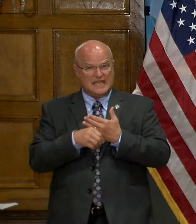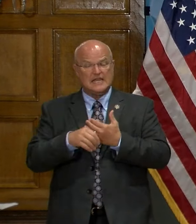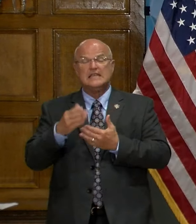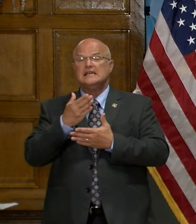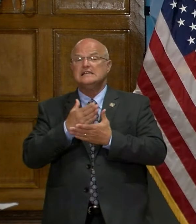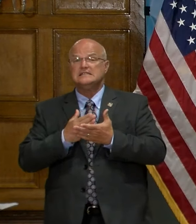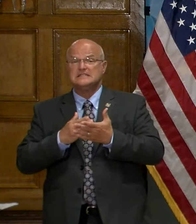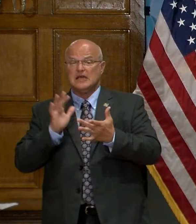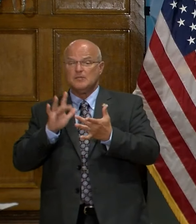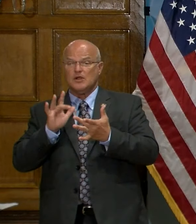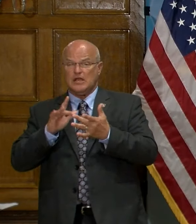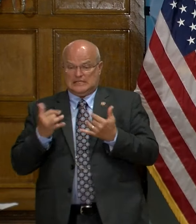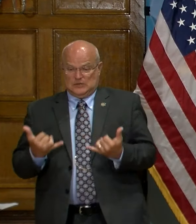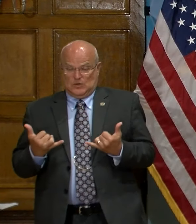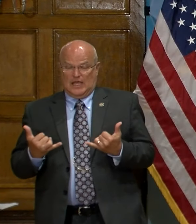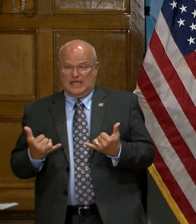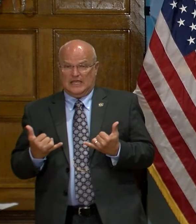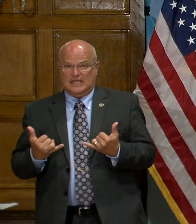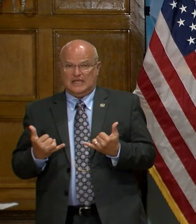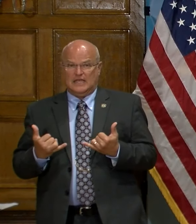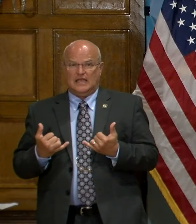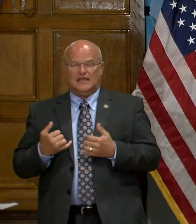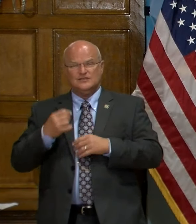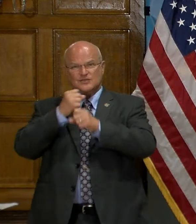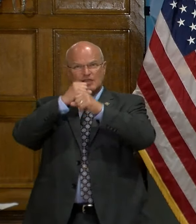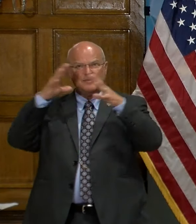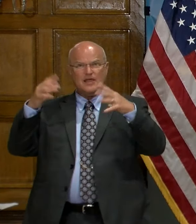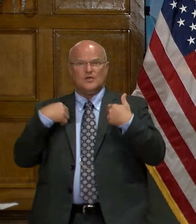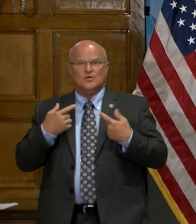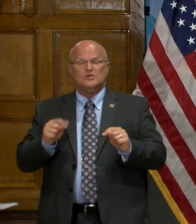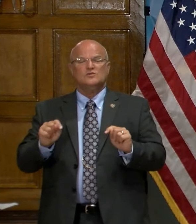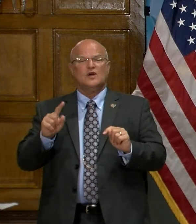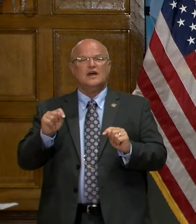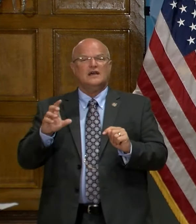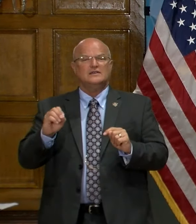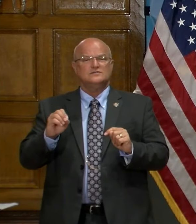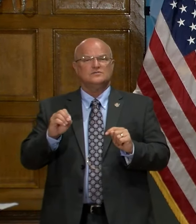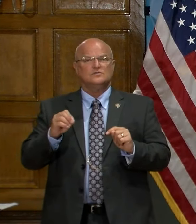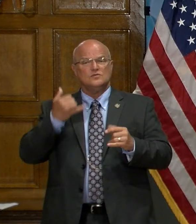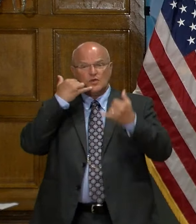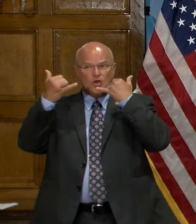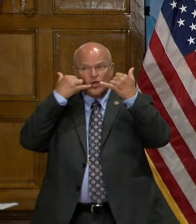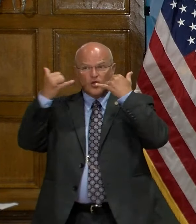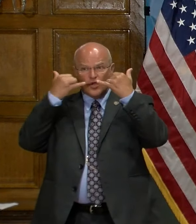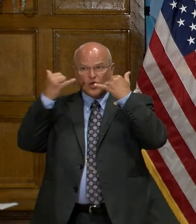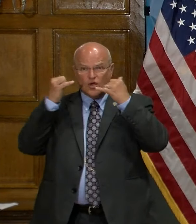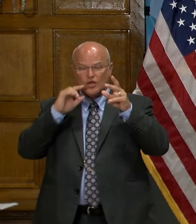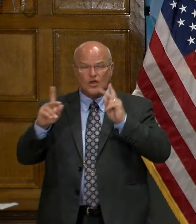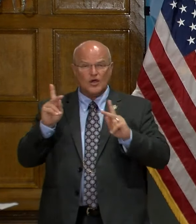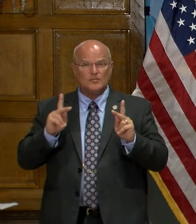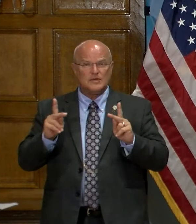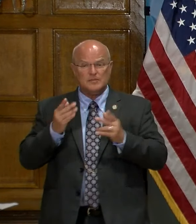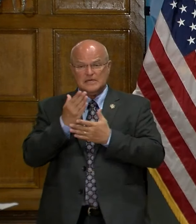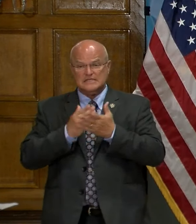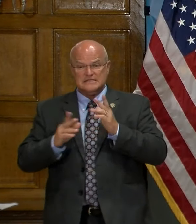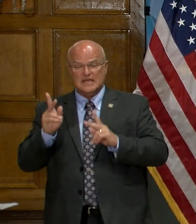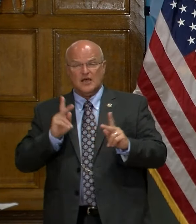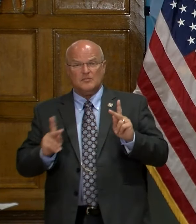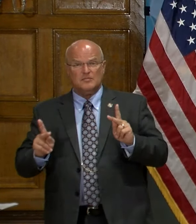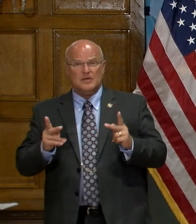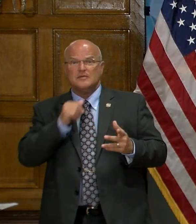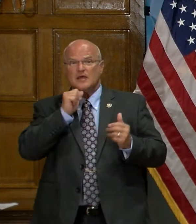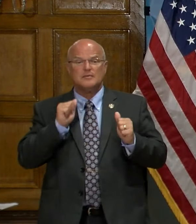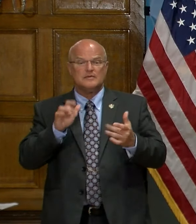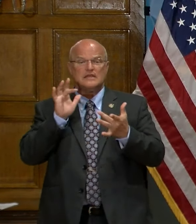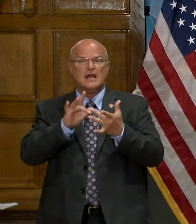some are contacted right away. You know, as you can imagine, when you're trying to call people up, some people you